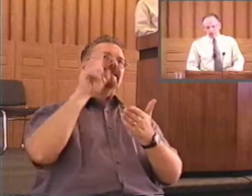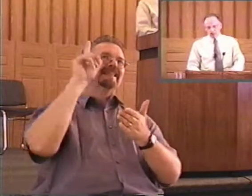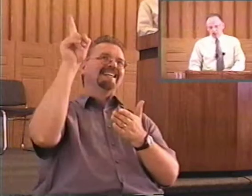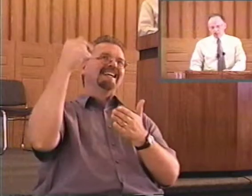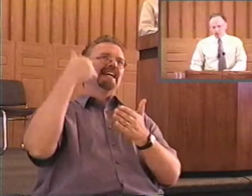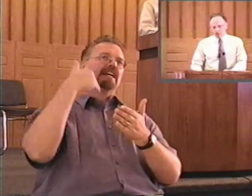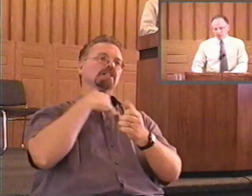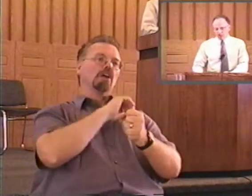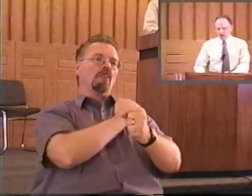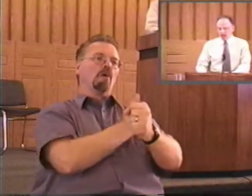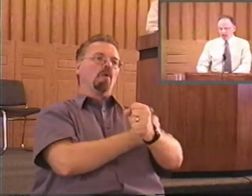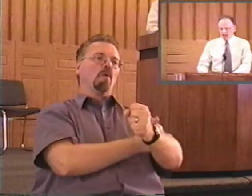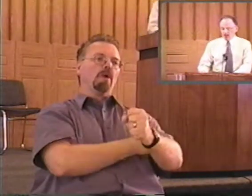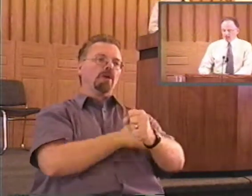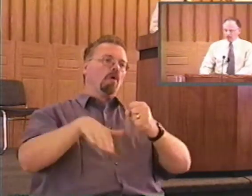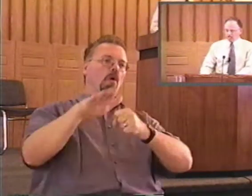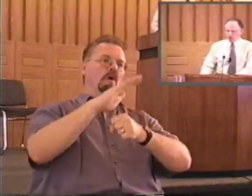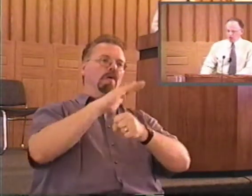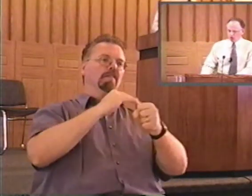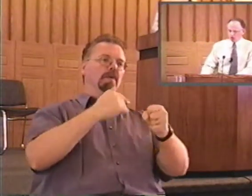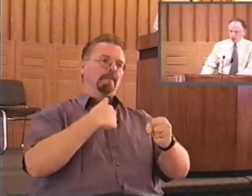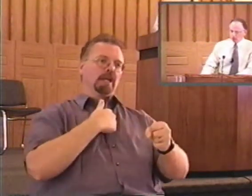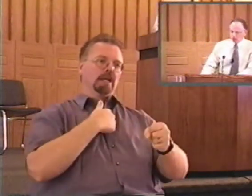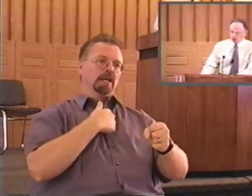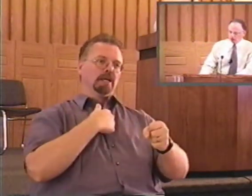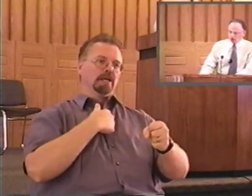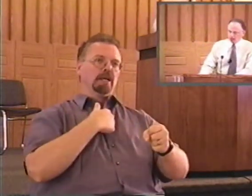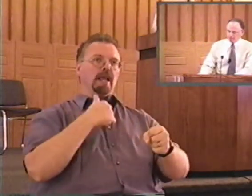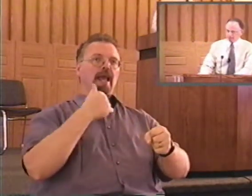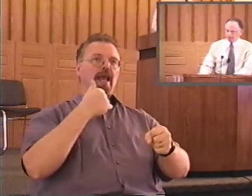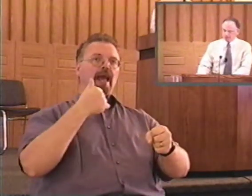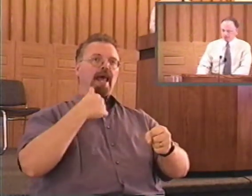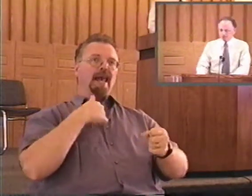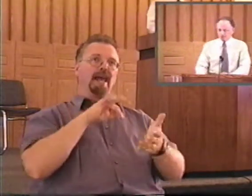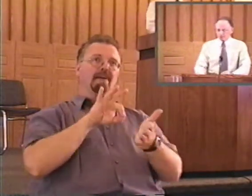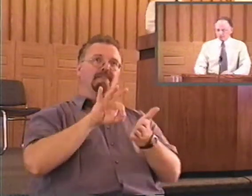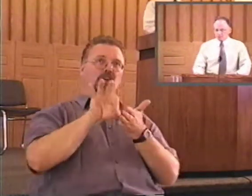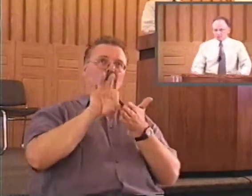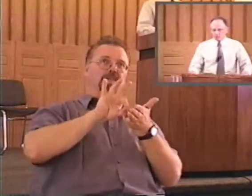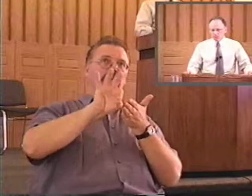me and that I am accountable to him.